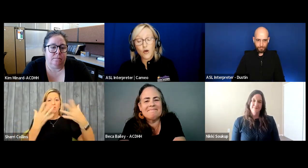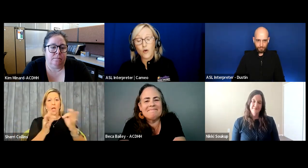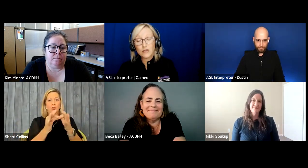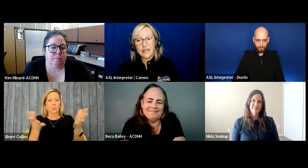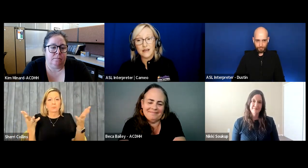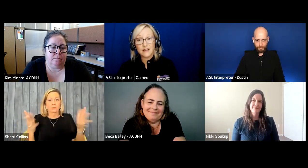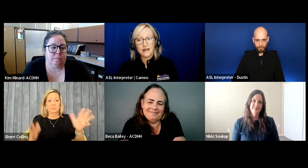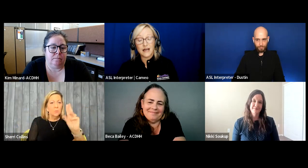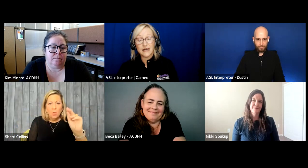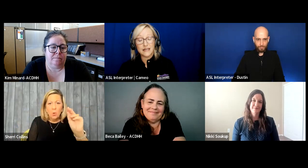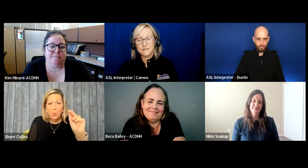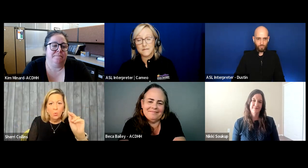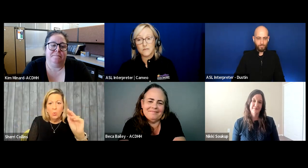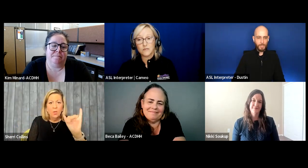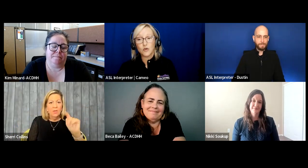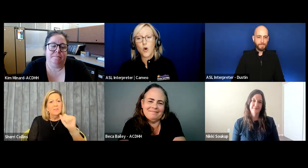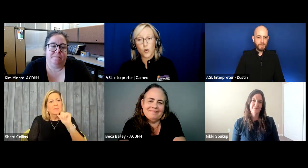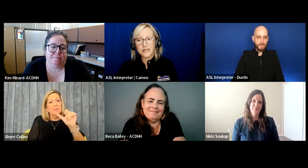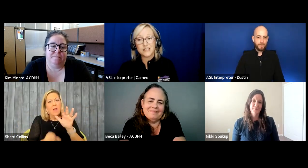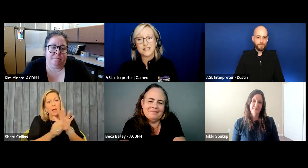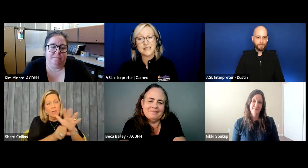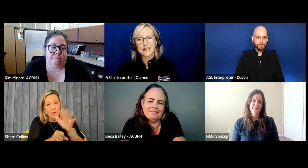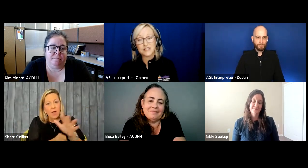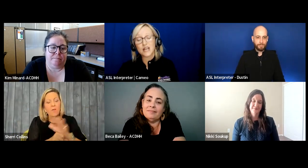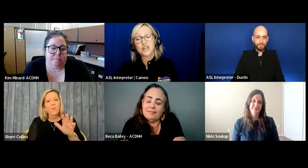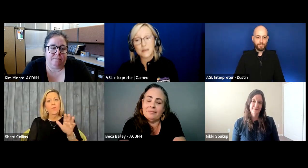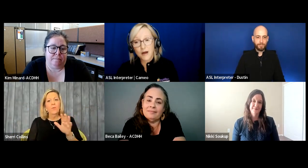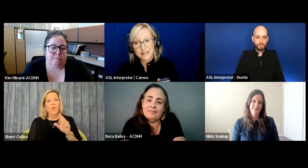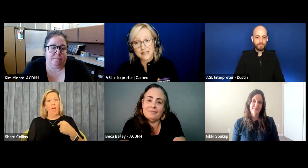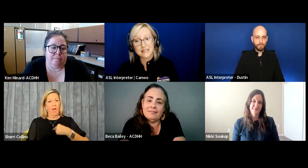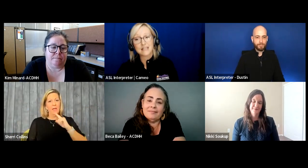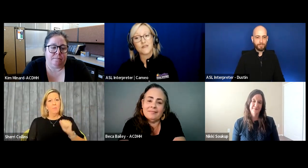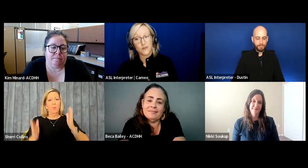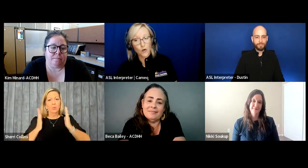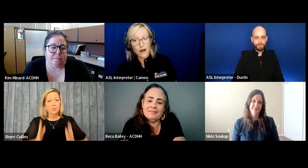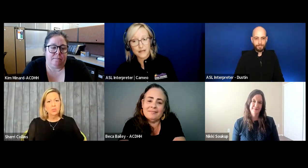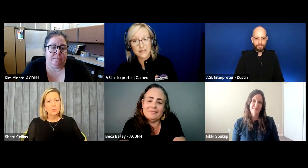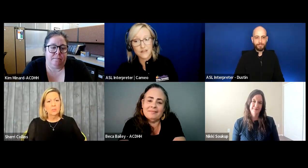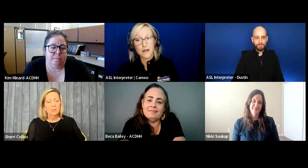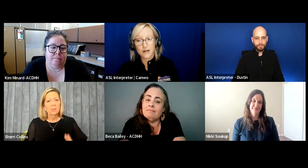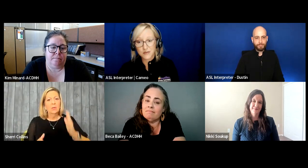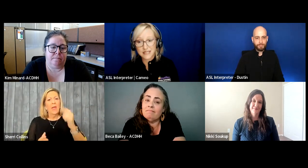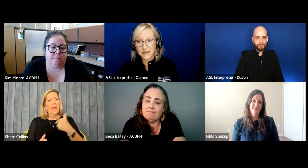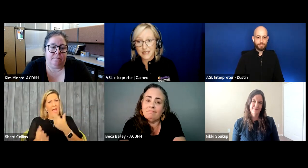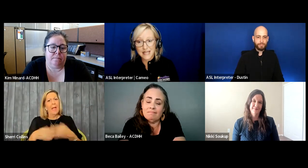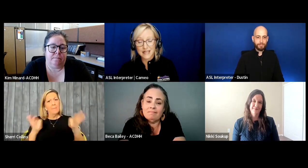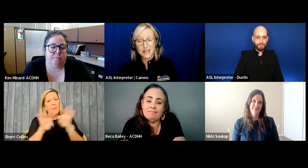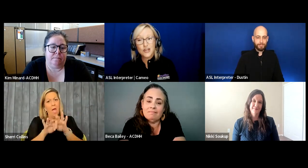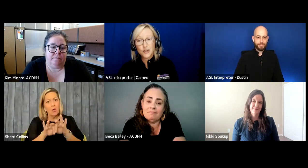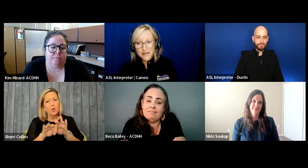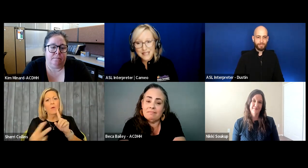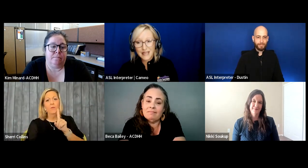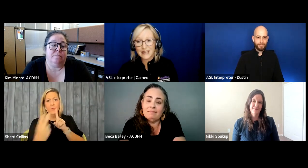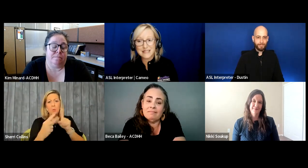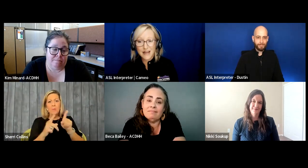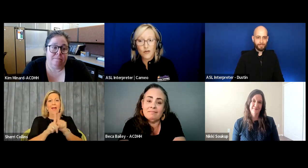If your only goal is to check the boxes and satisfy the requirements of the Americans with Disabilities Act,